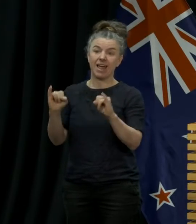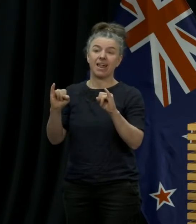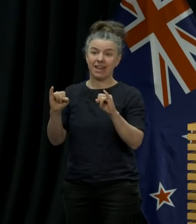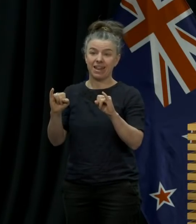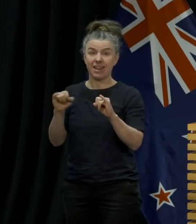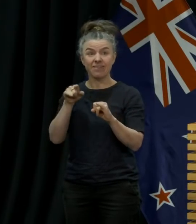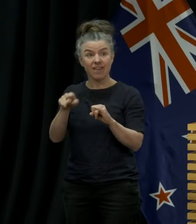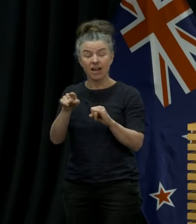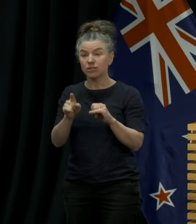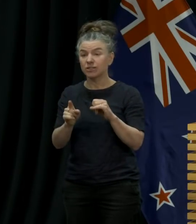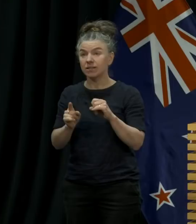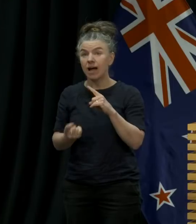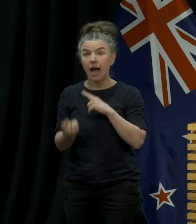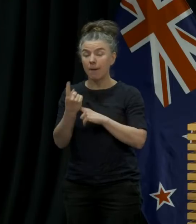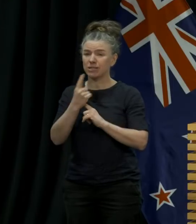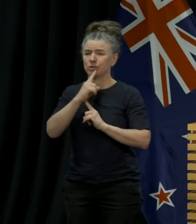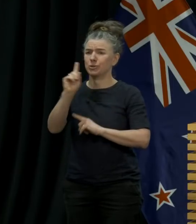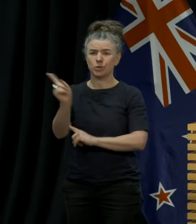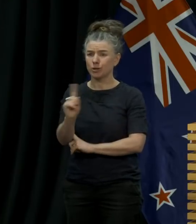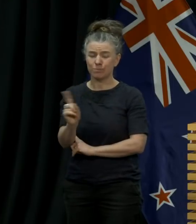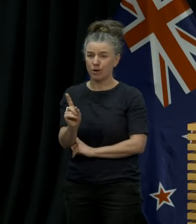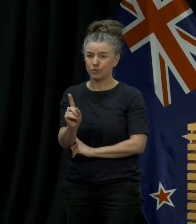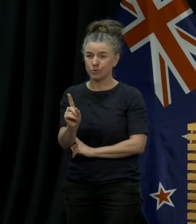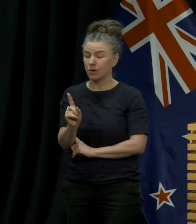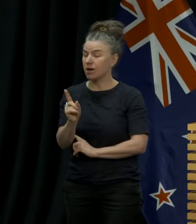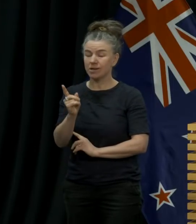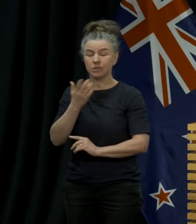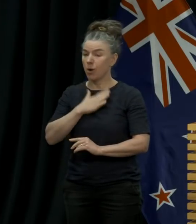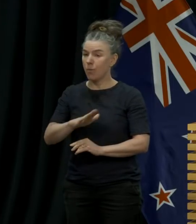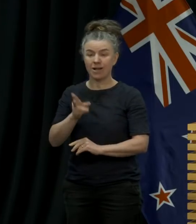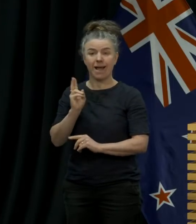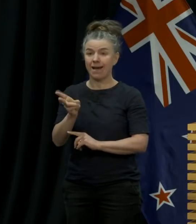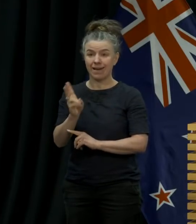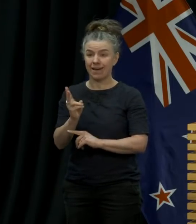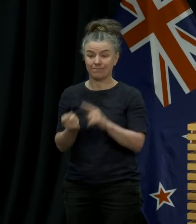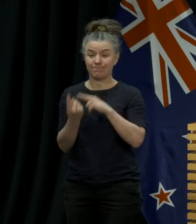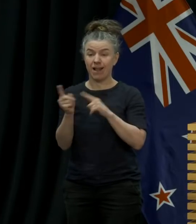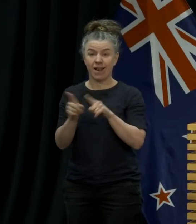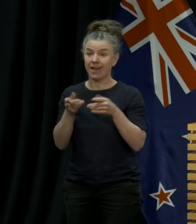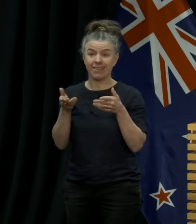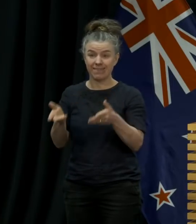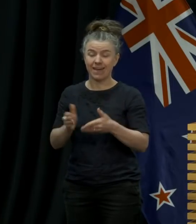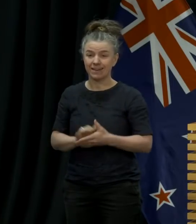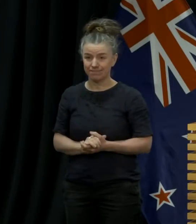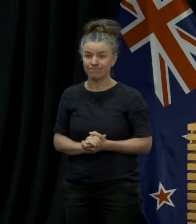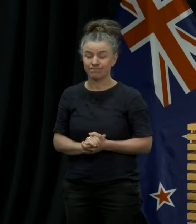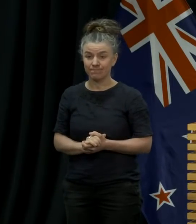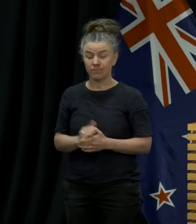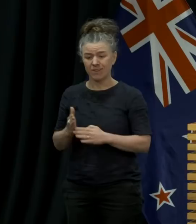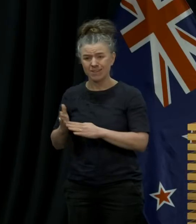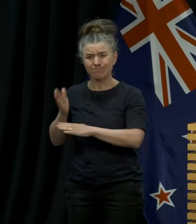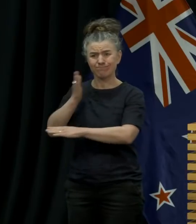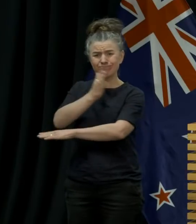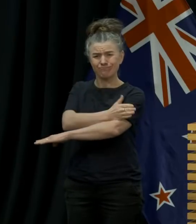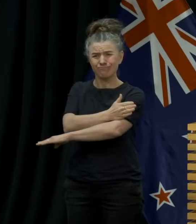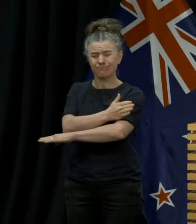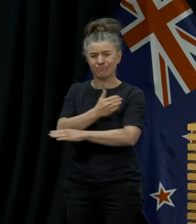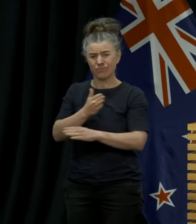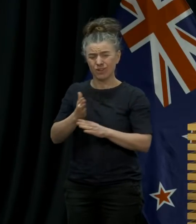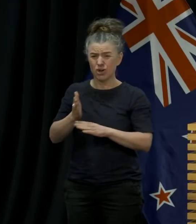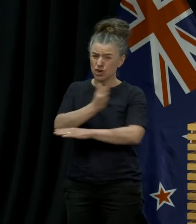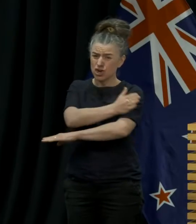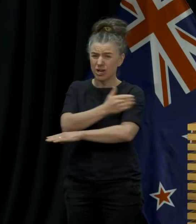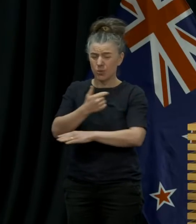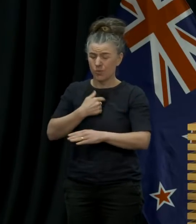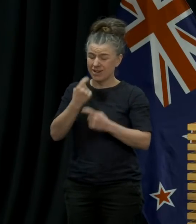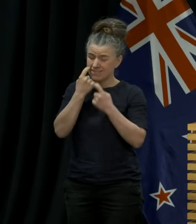never have happened, and it cannot be repeated. From the beginning, we have taken an